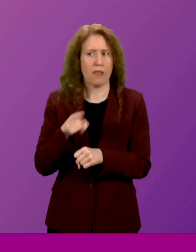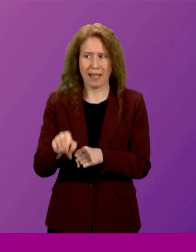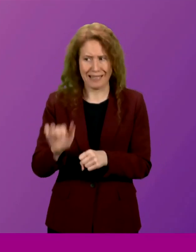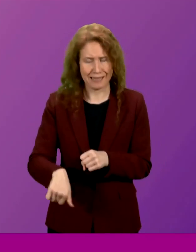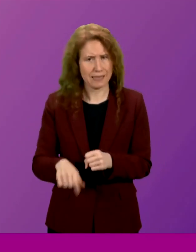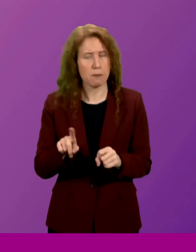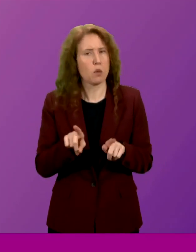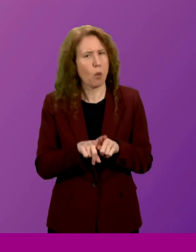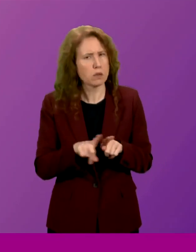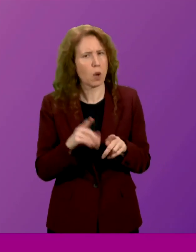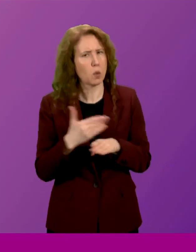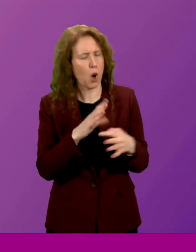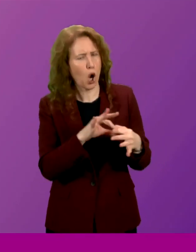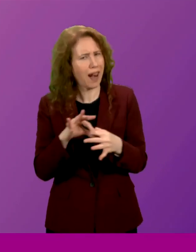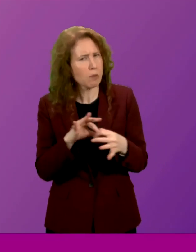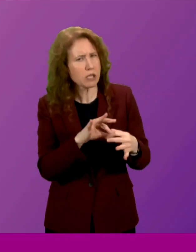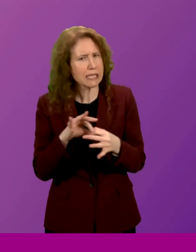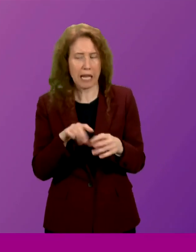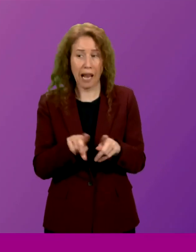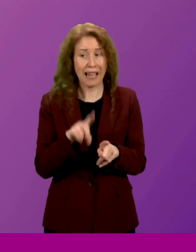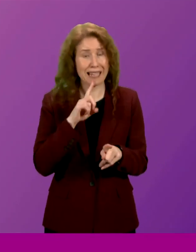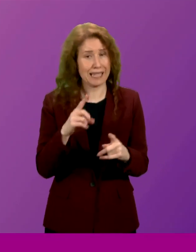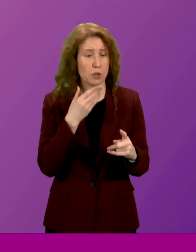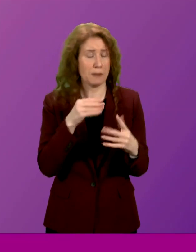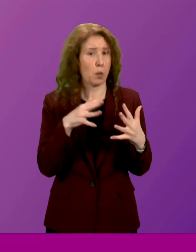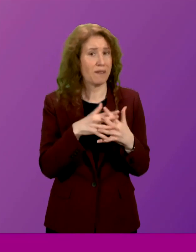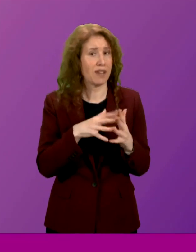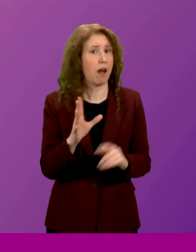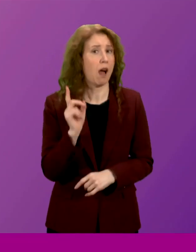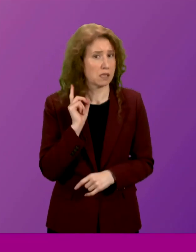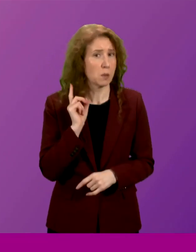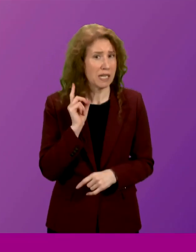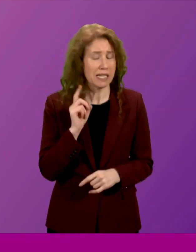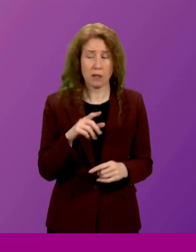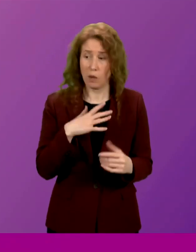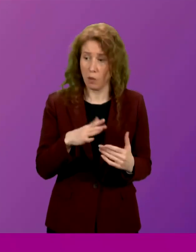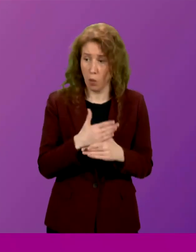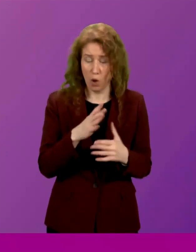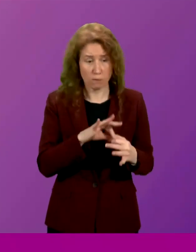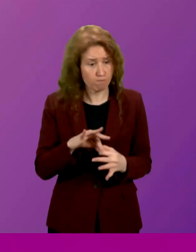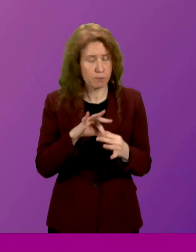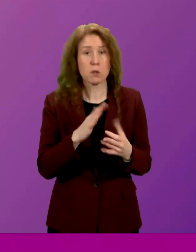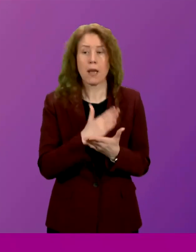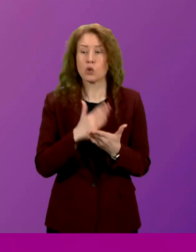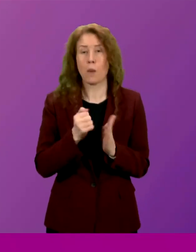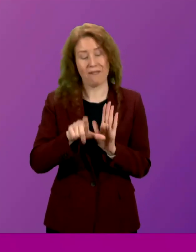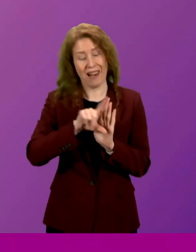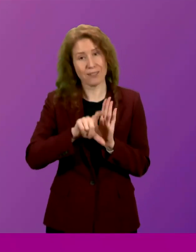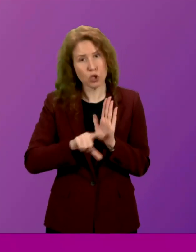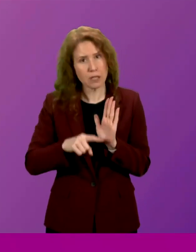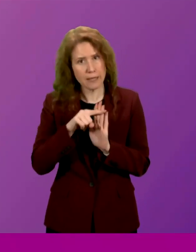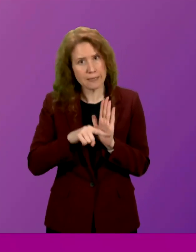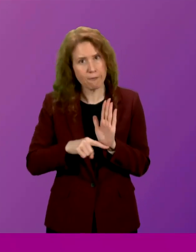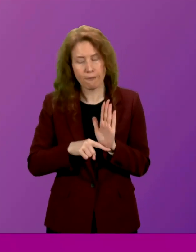also to work collaboratively, as I said to Mr Whitfield last week, to ensure that there is a legislative approach in place